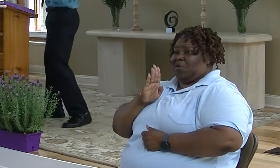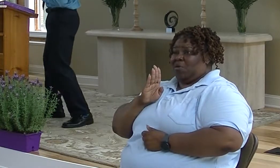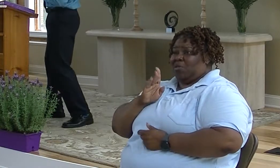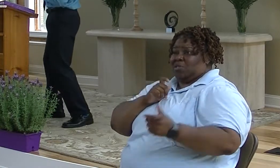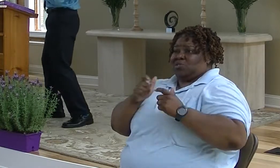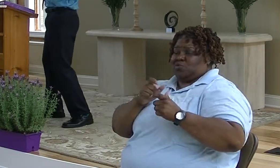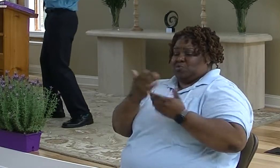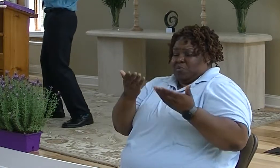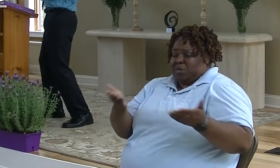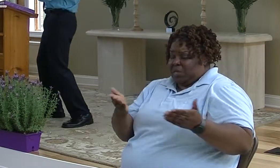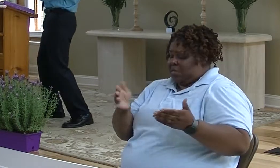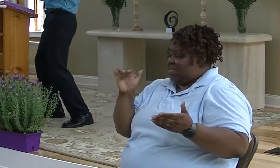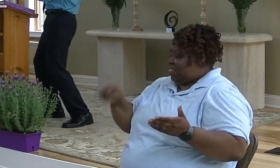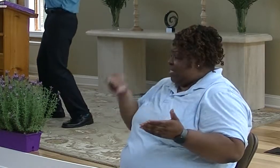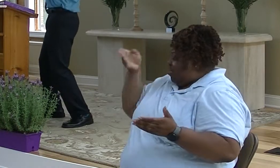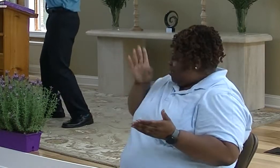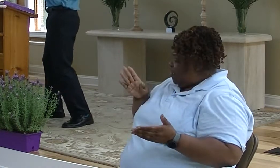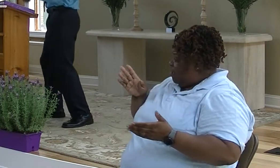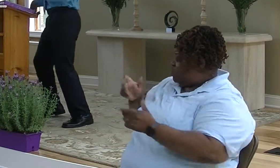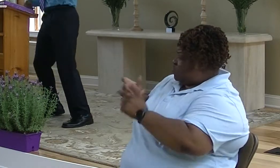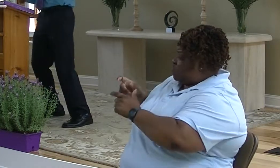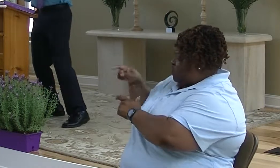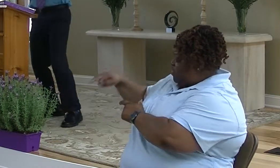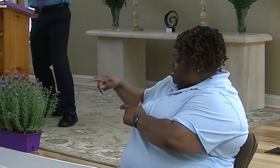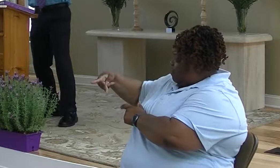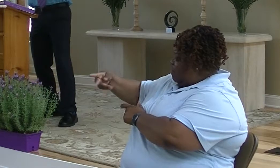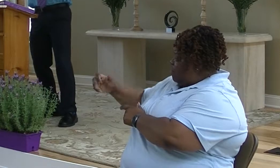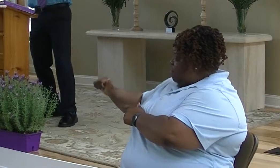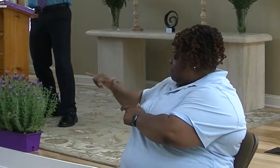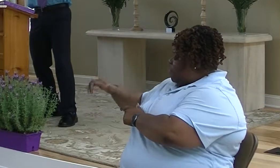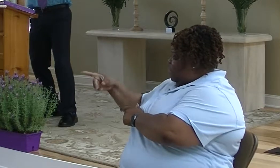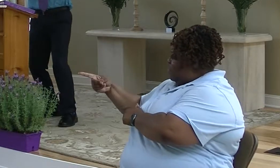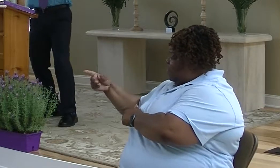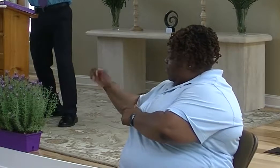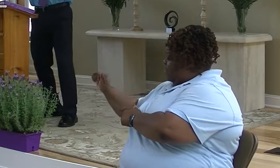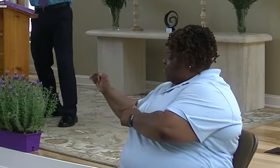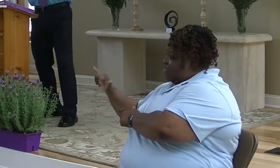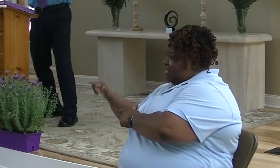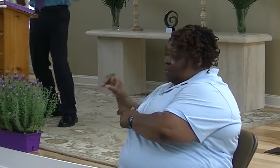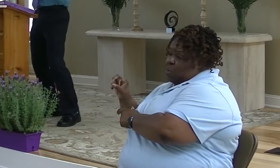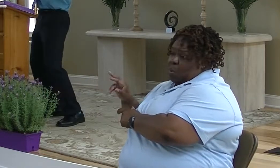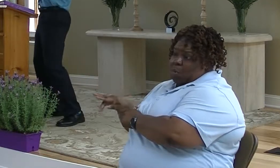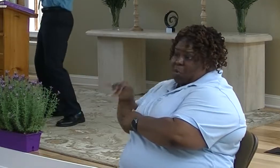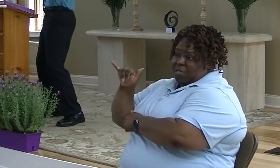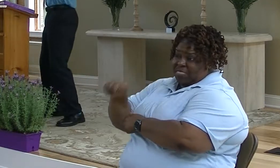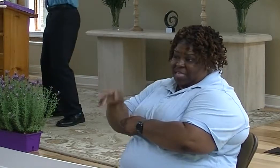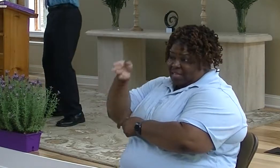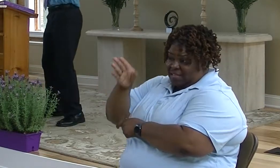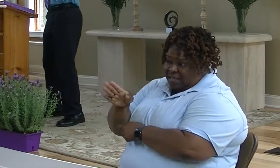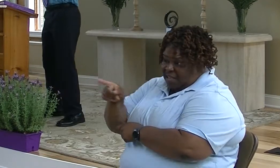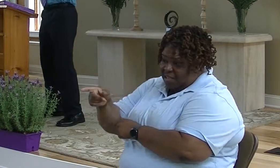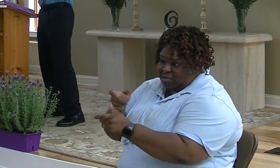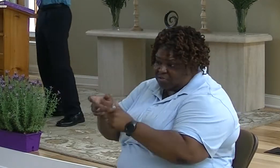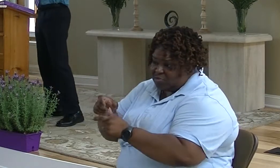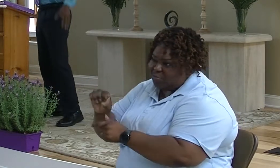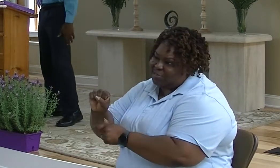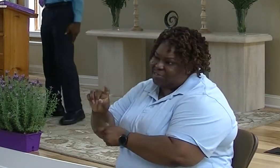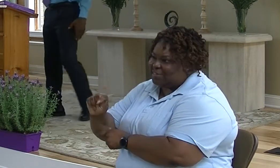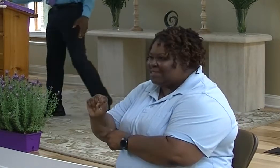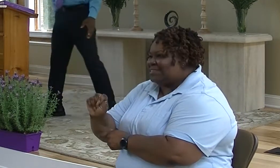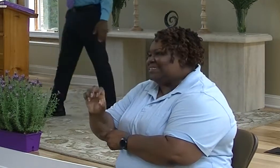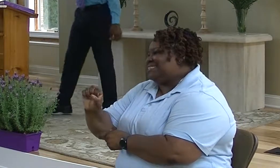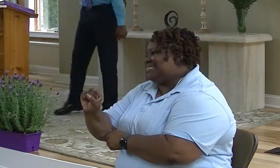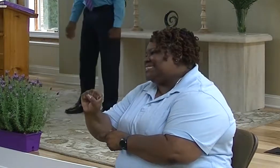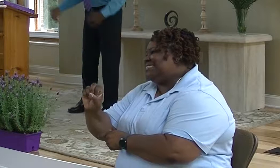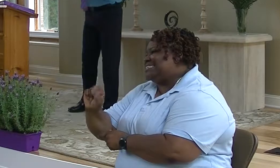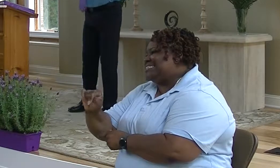and that God is the consciousness of payday, and that God is the consciousness of Snickers, and that's the God. I'm sorry, I want candy.